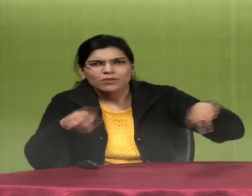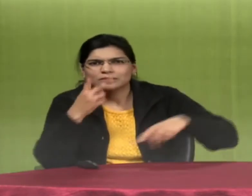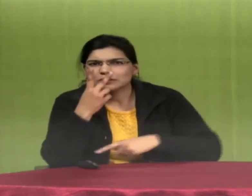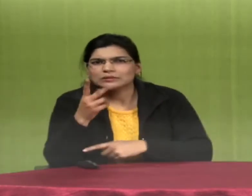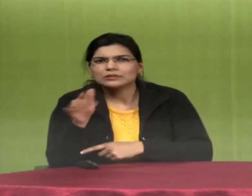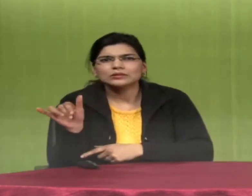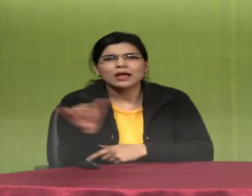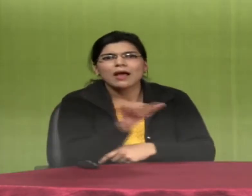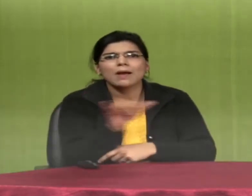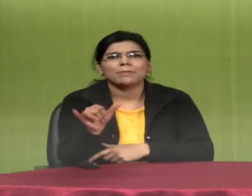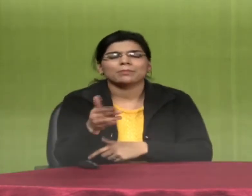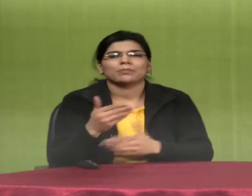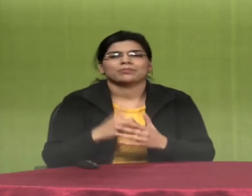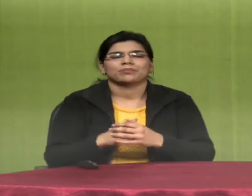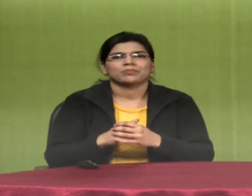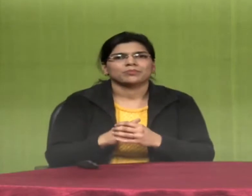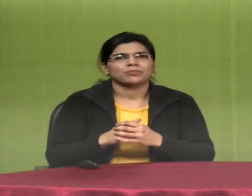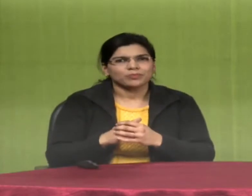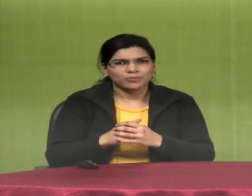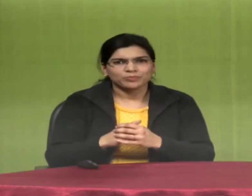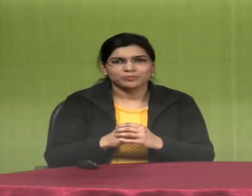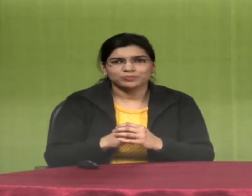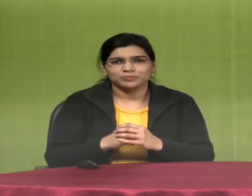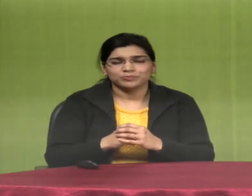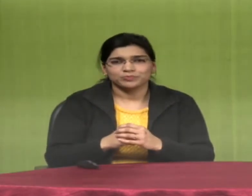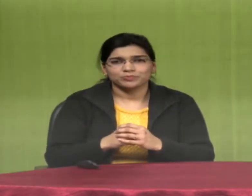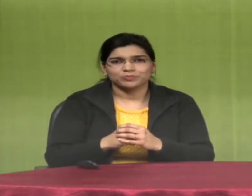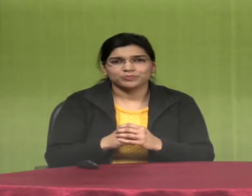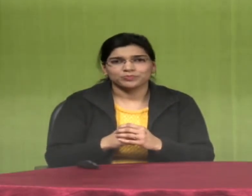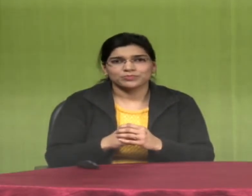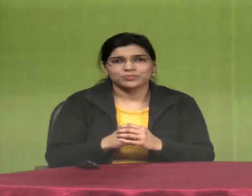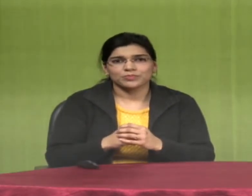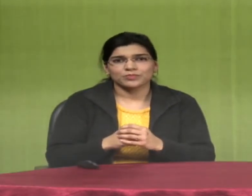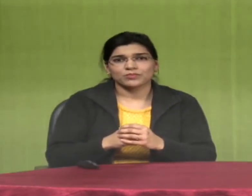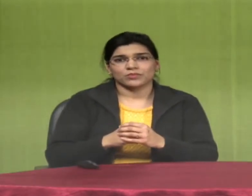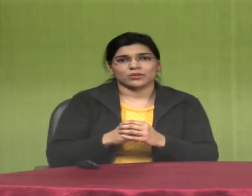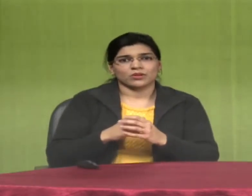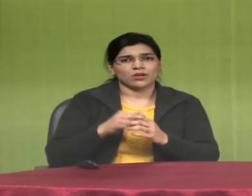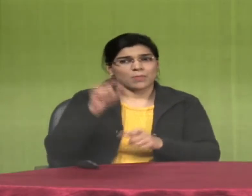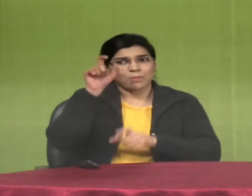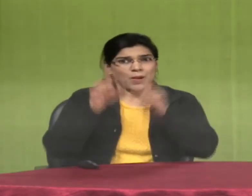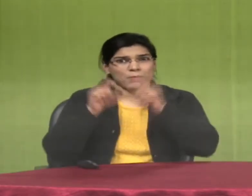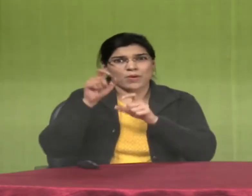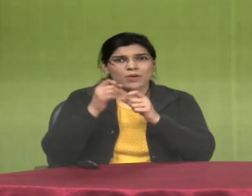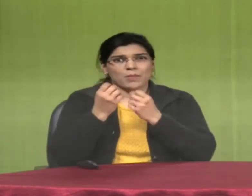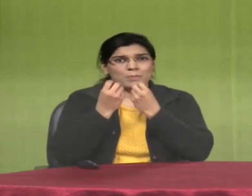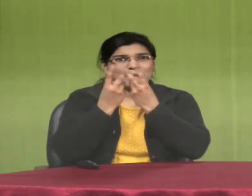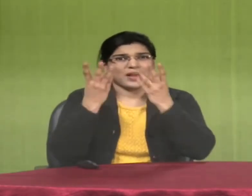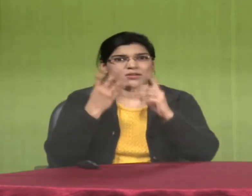After traveling through the road, he found that both the roads are equally traveled.